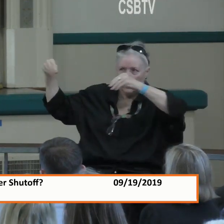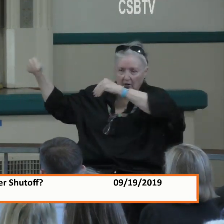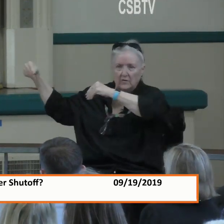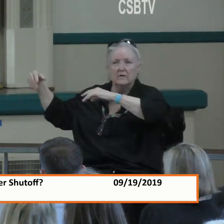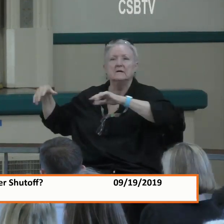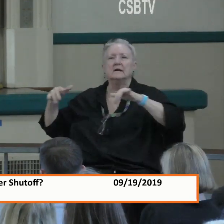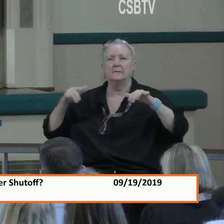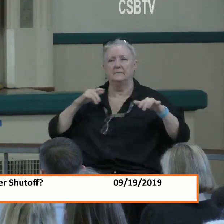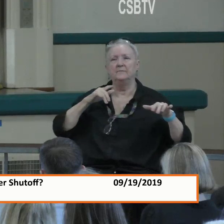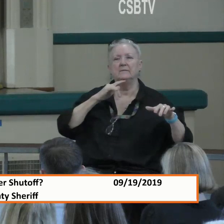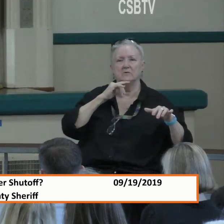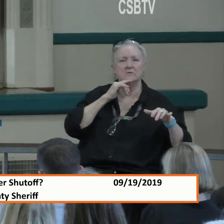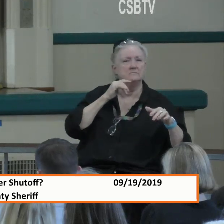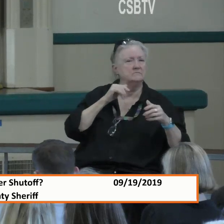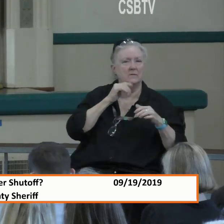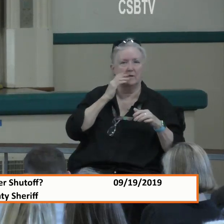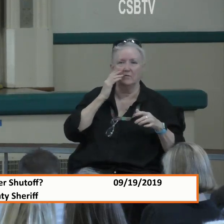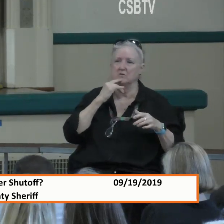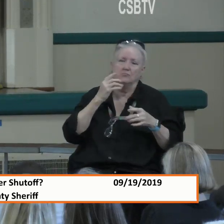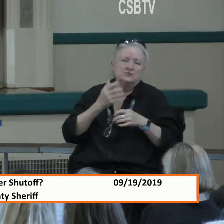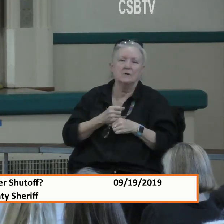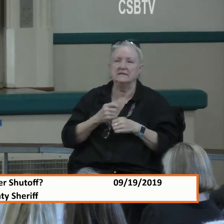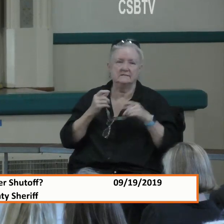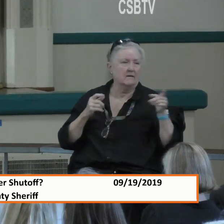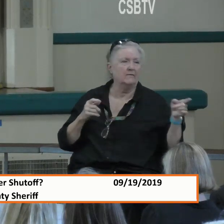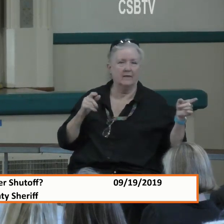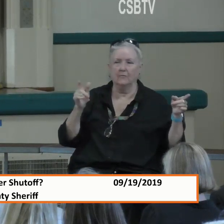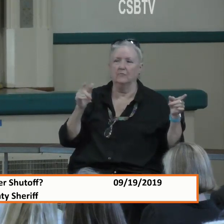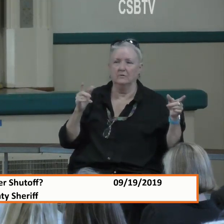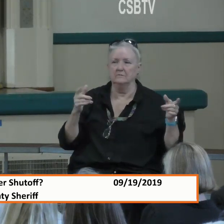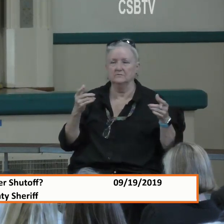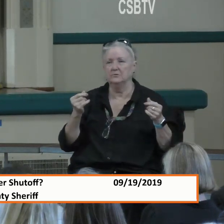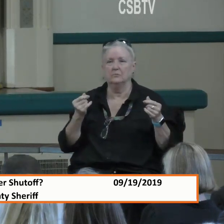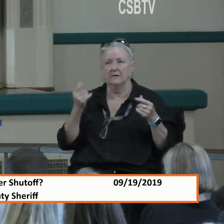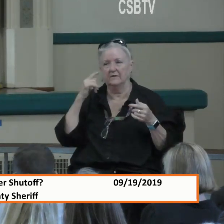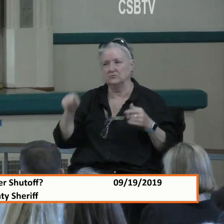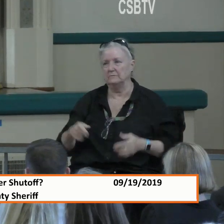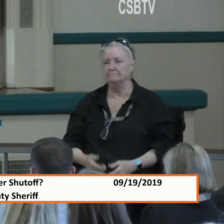aware, and just don't trust that they're going to do what you think they're going to do.